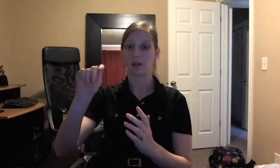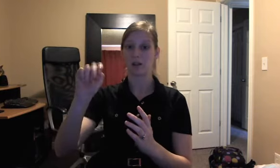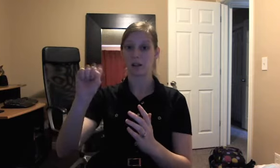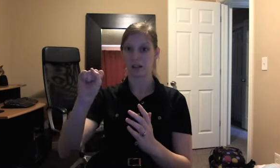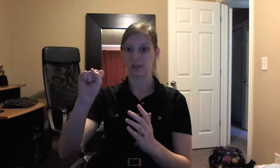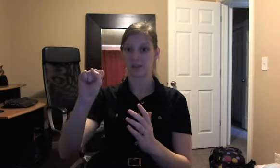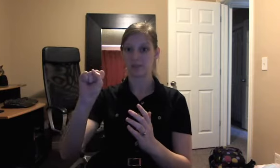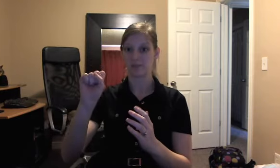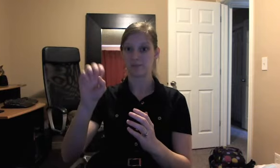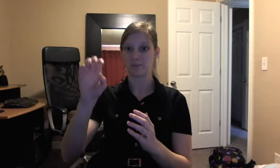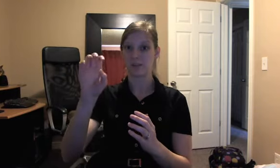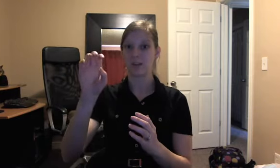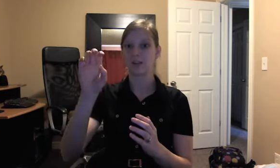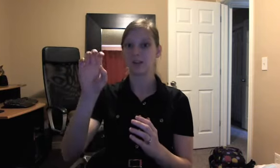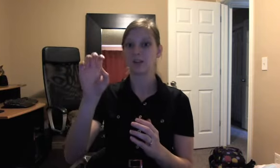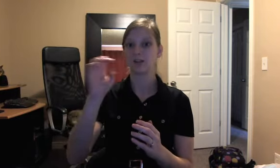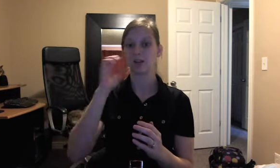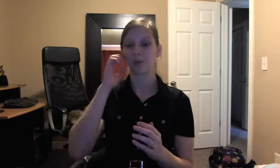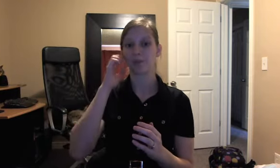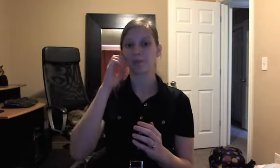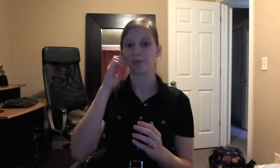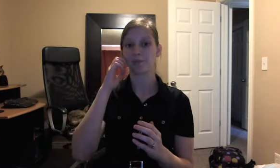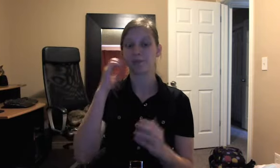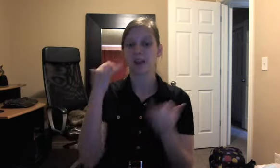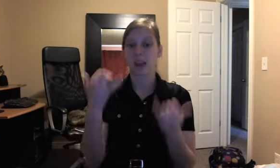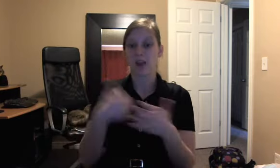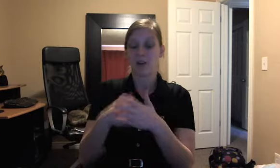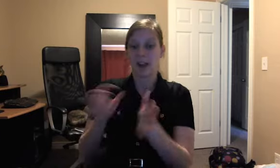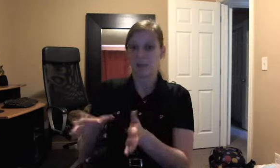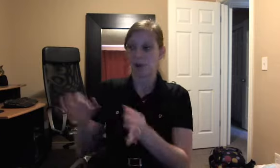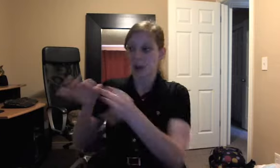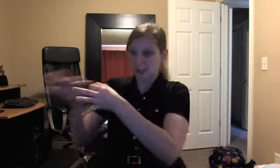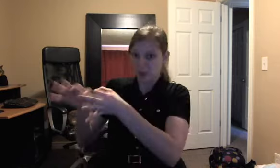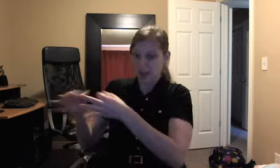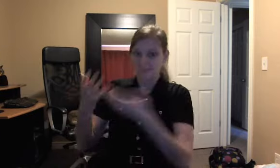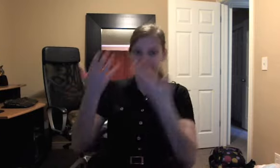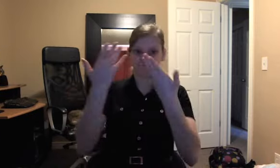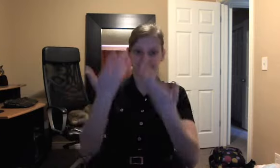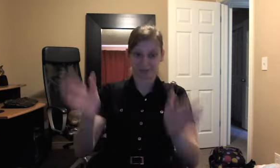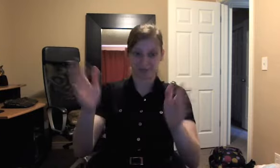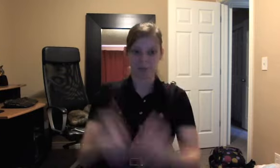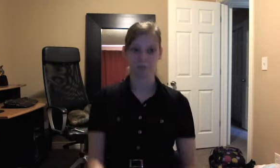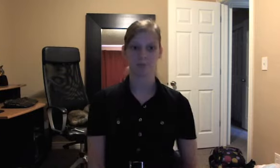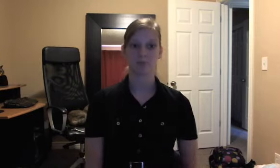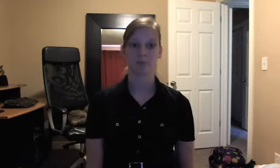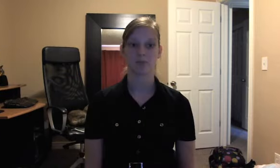for parentheses. The E is for exponents. E is for parentheses. E is for